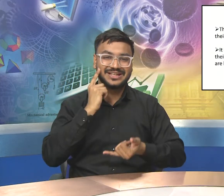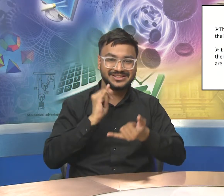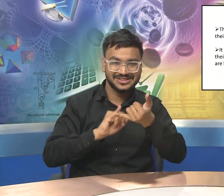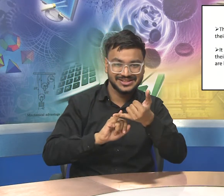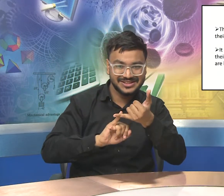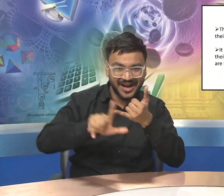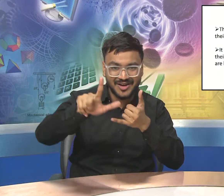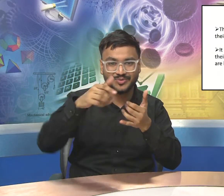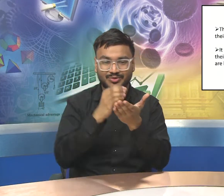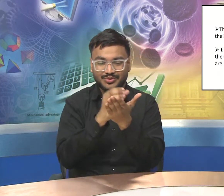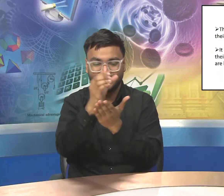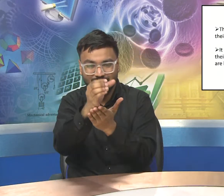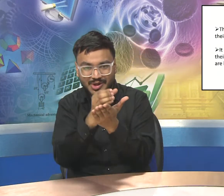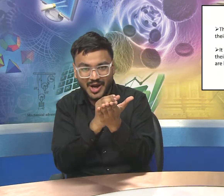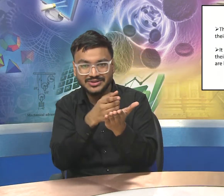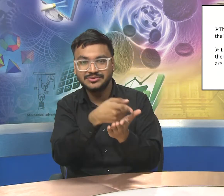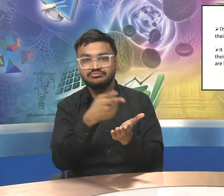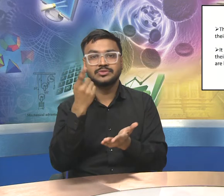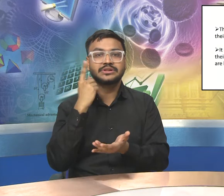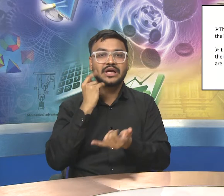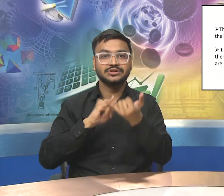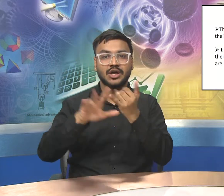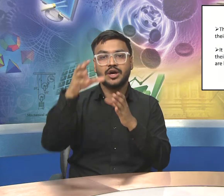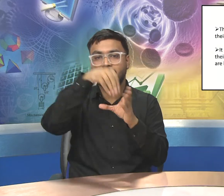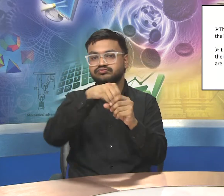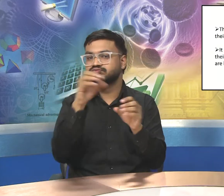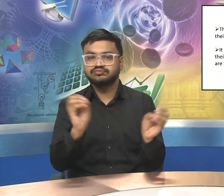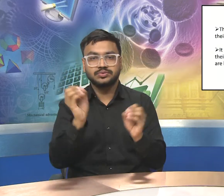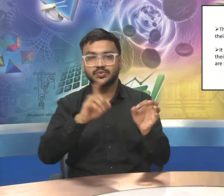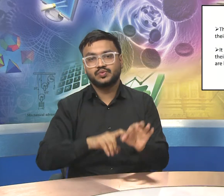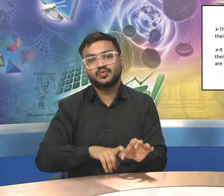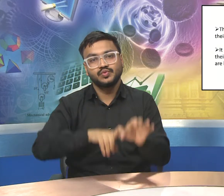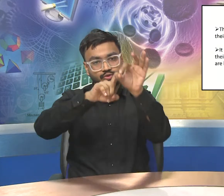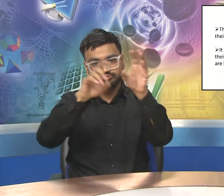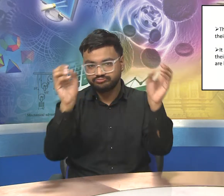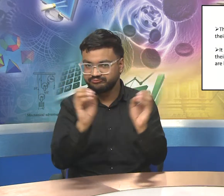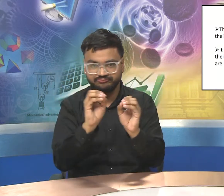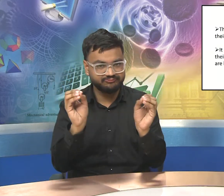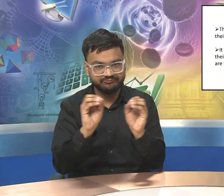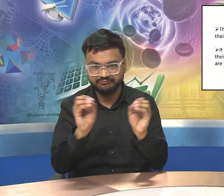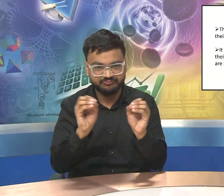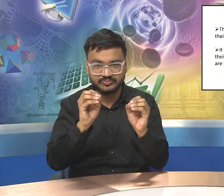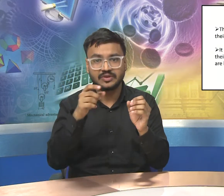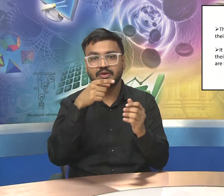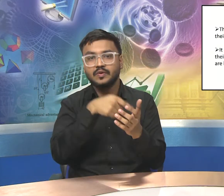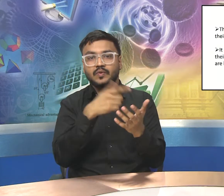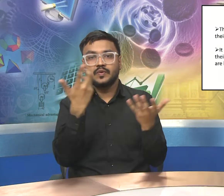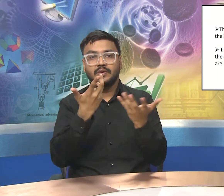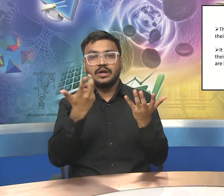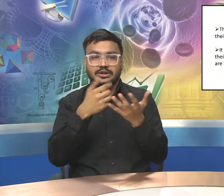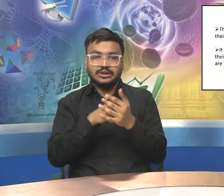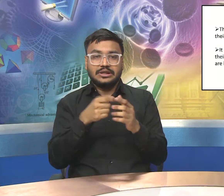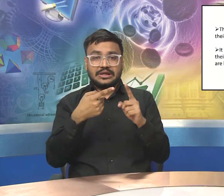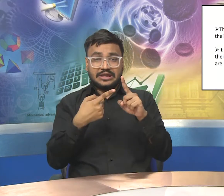And it is because of lack of quality of ISL input during their teacher